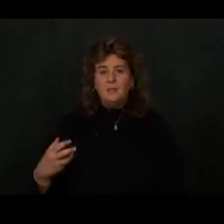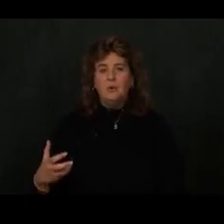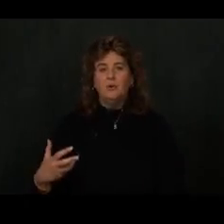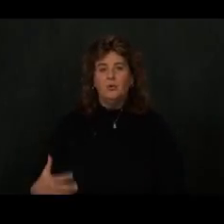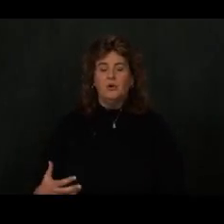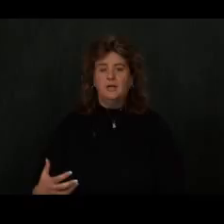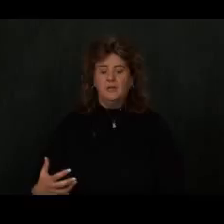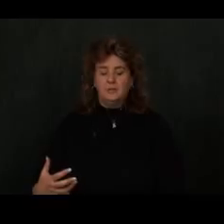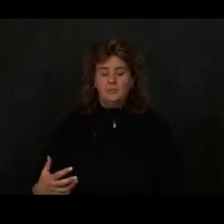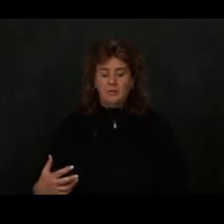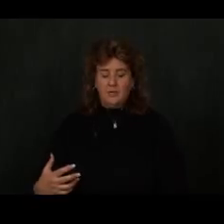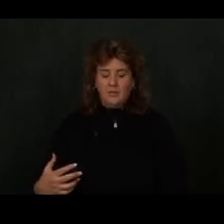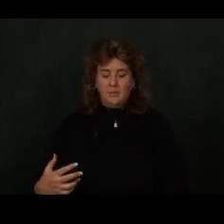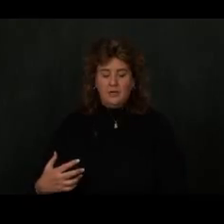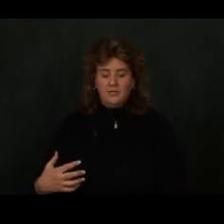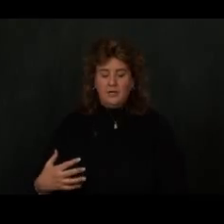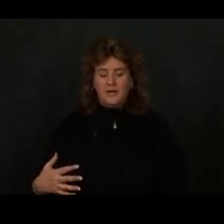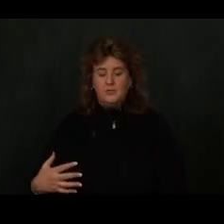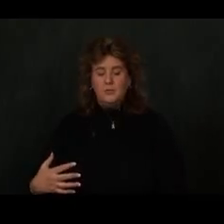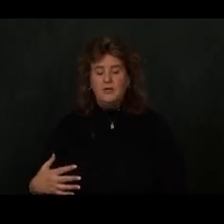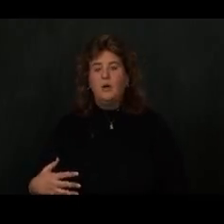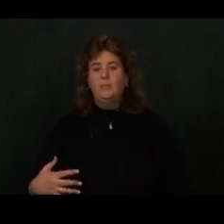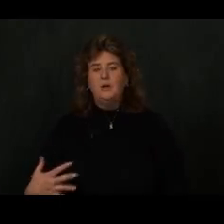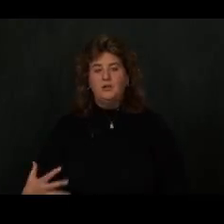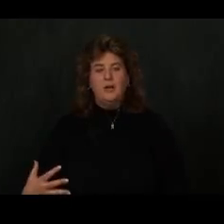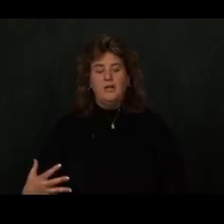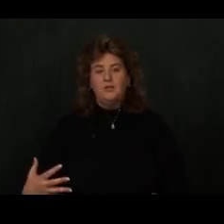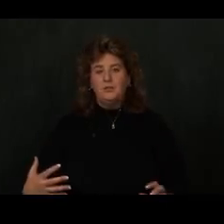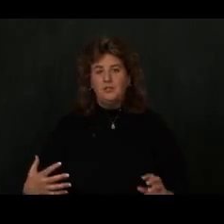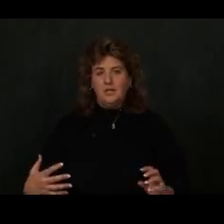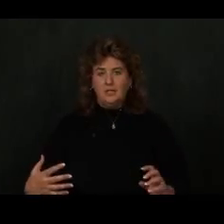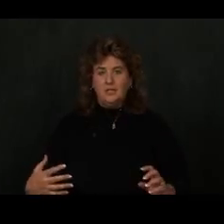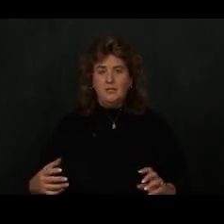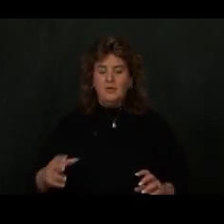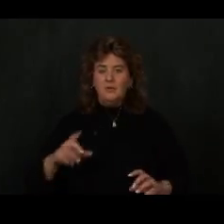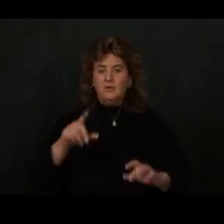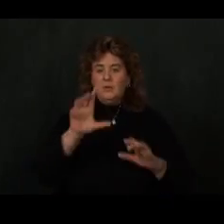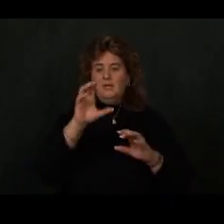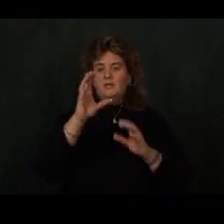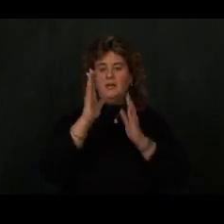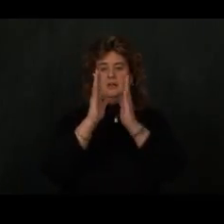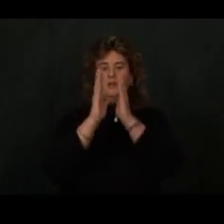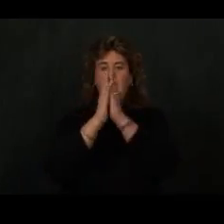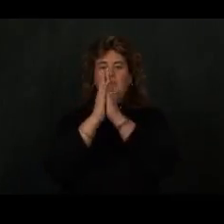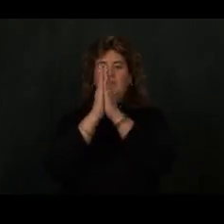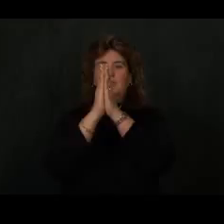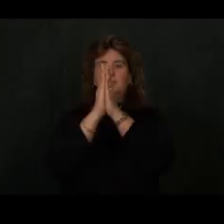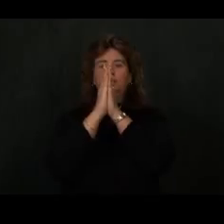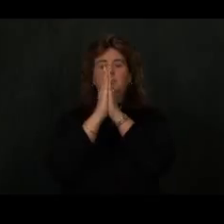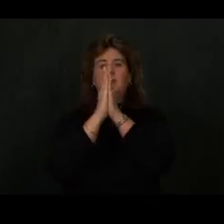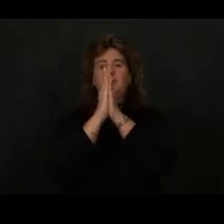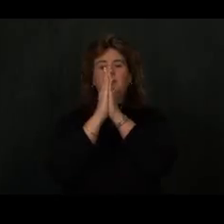motile organism because it has what we call peritrichous flagella, which means that if this is the